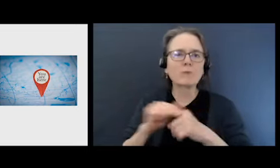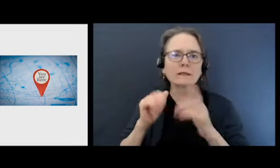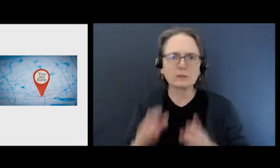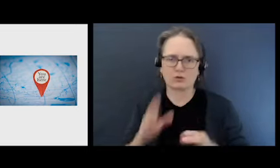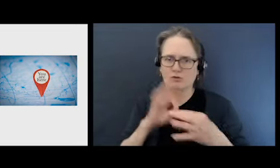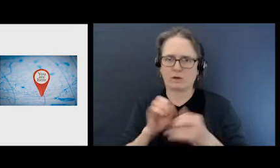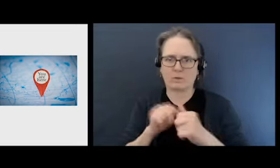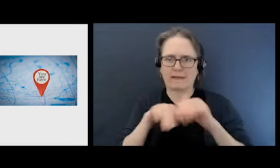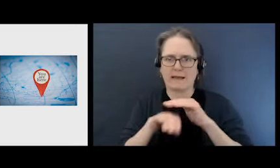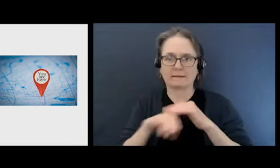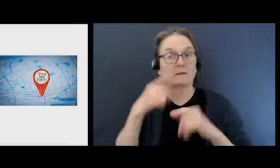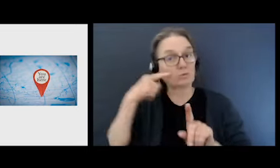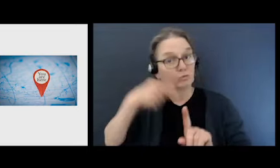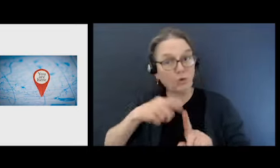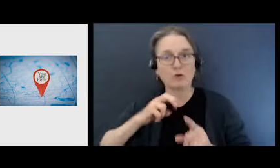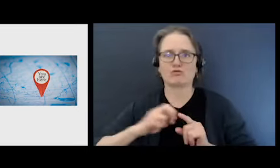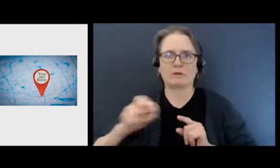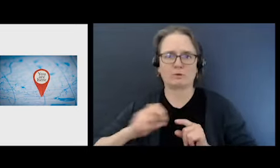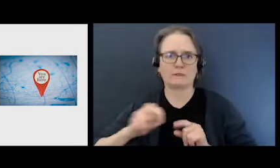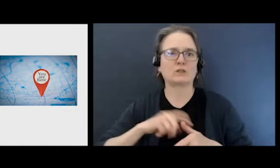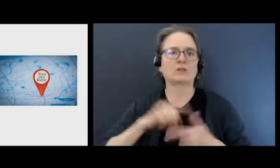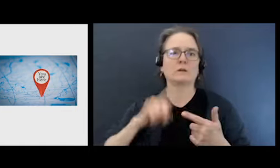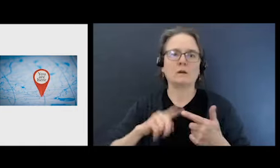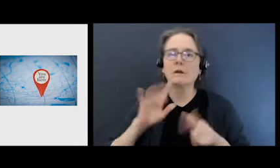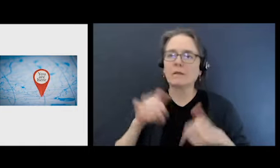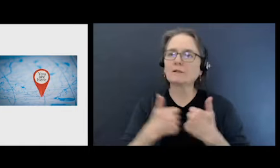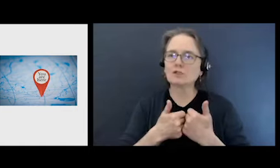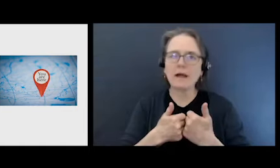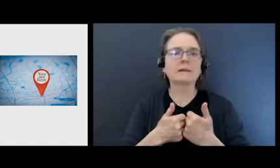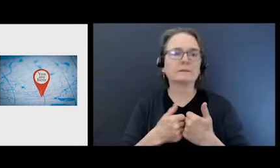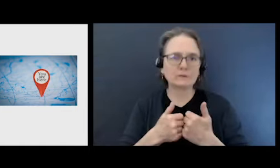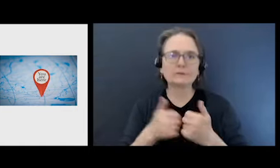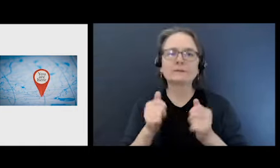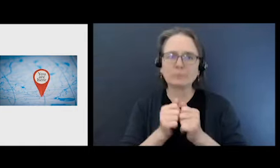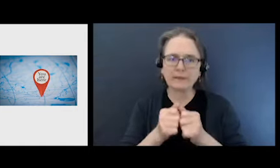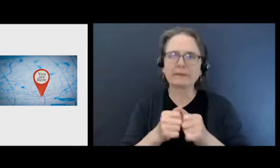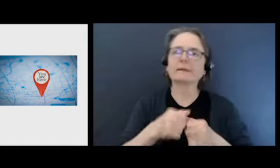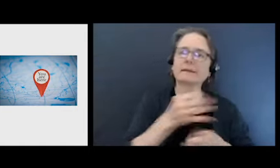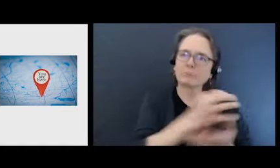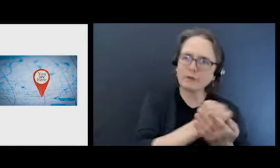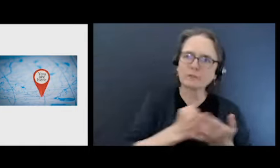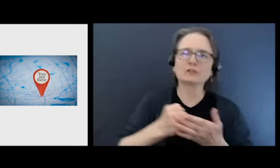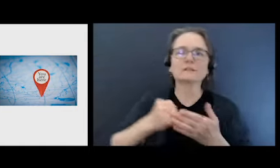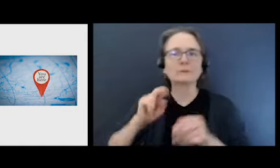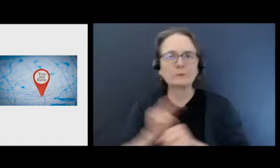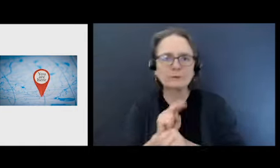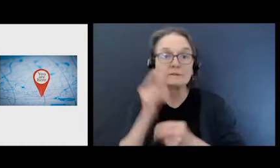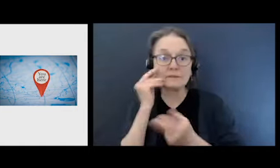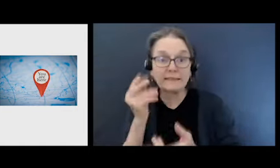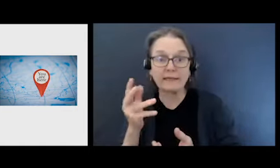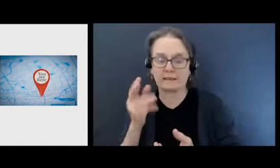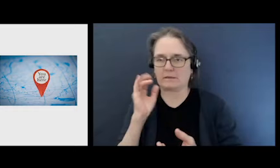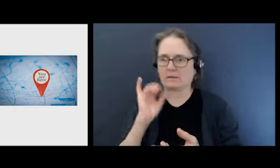data can really contribute to ameliorating challenges to mobility equity. And we're trying